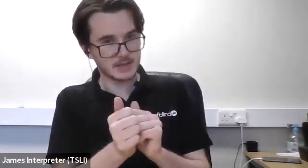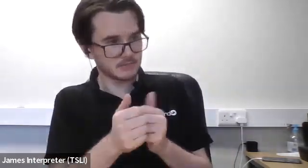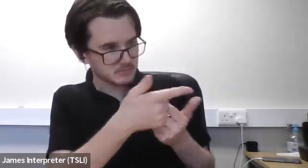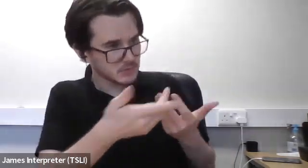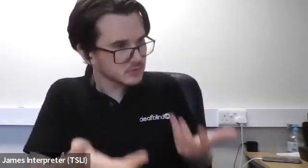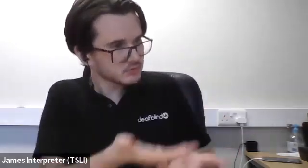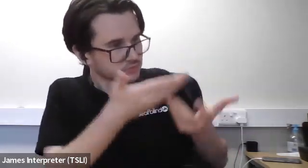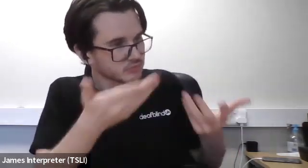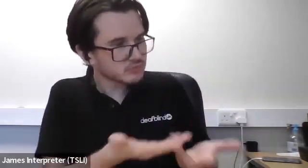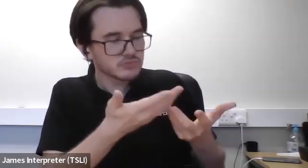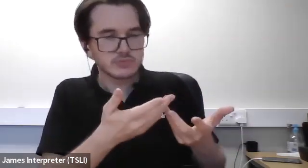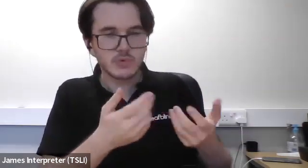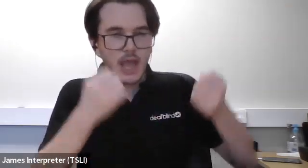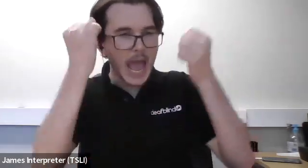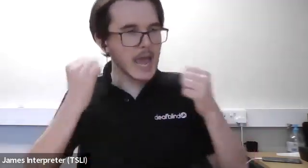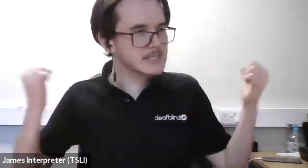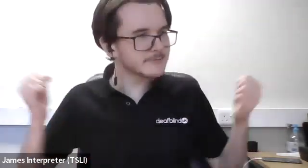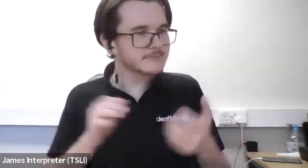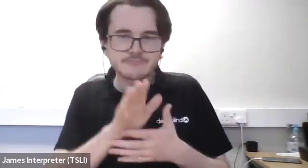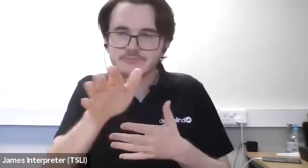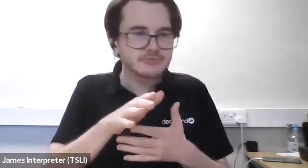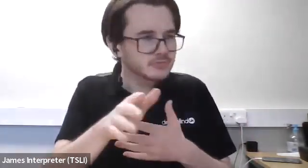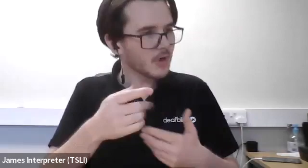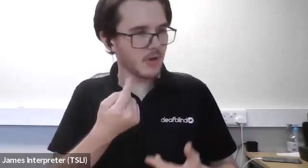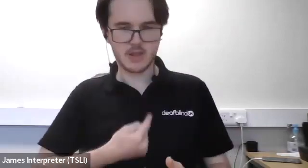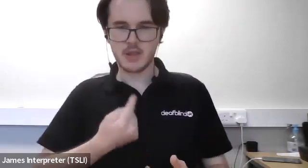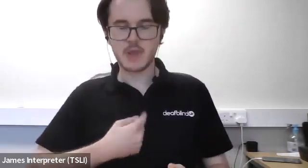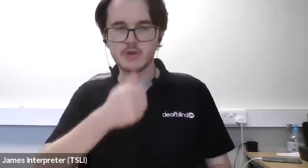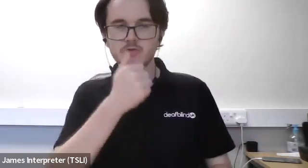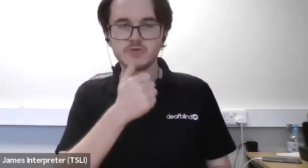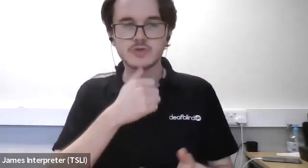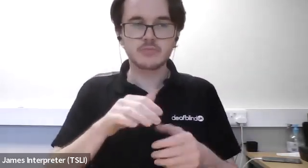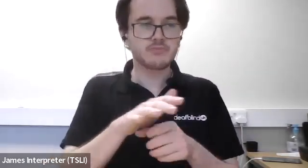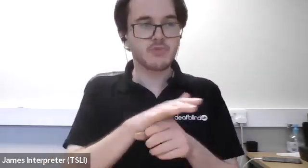and to regain their independent use of local transport options.